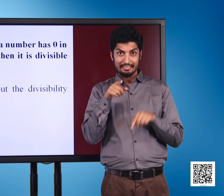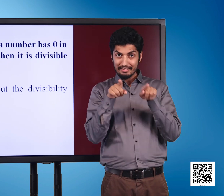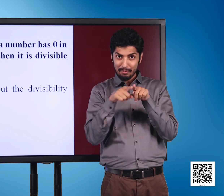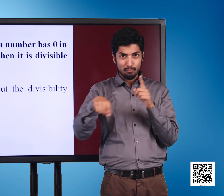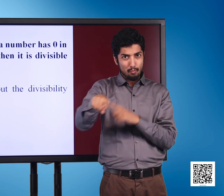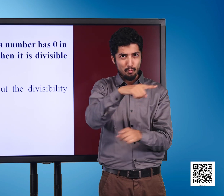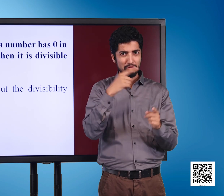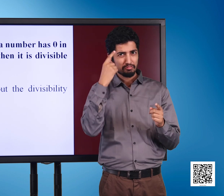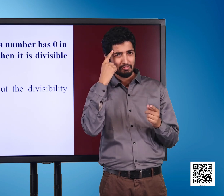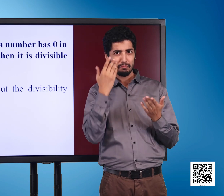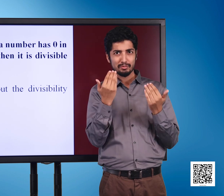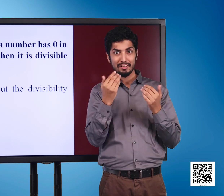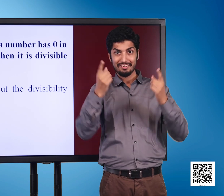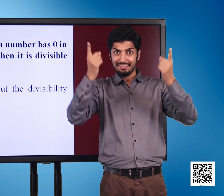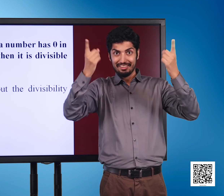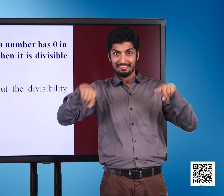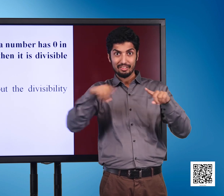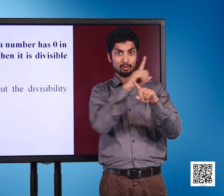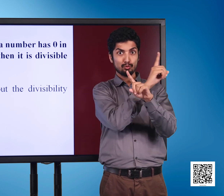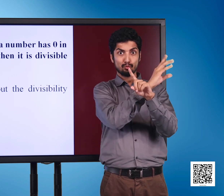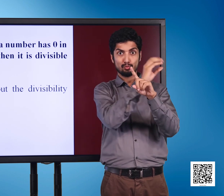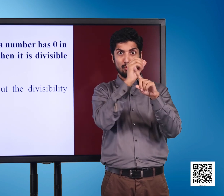Can you find out the divisibility rule for 100?